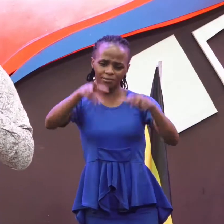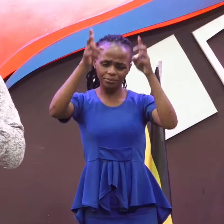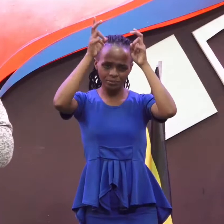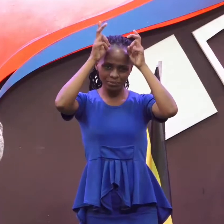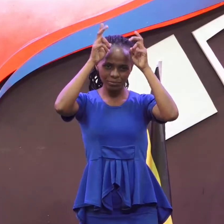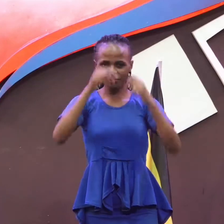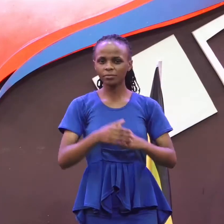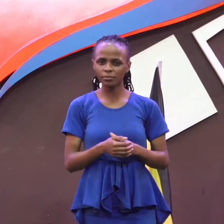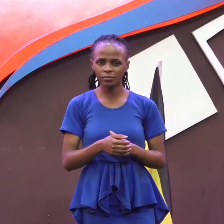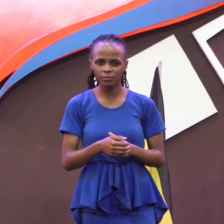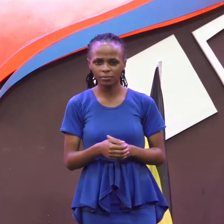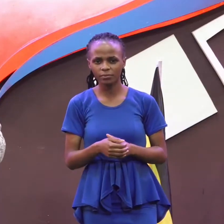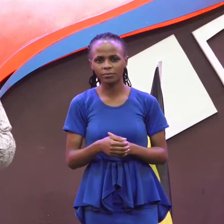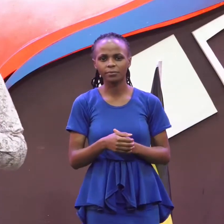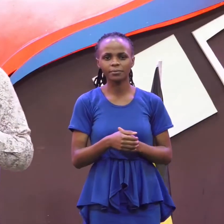the devil.